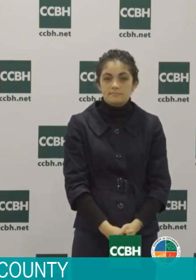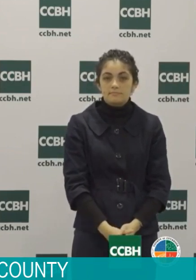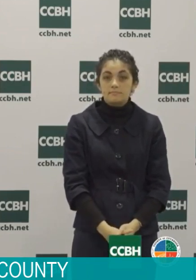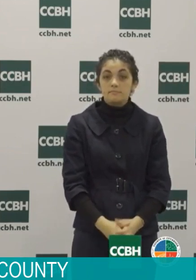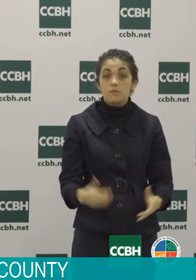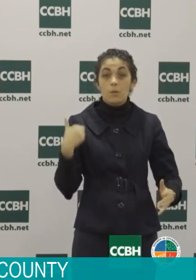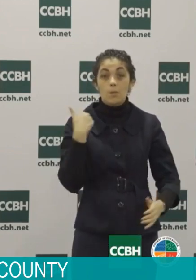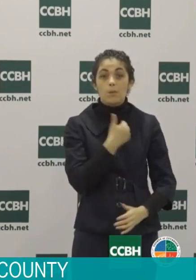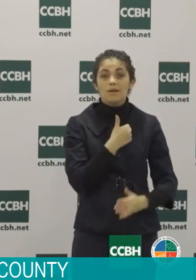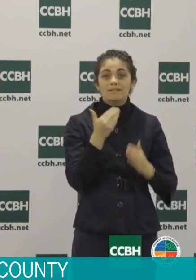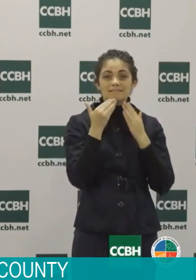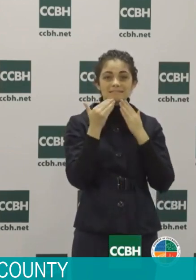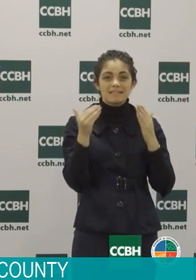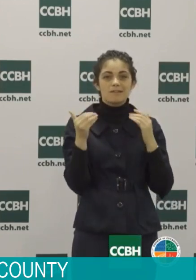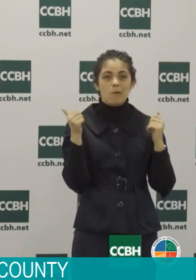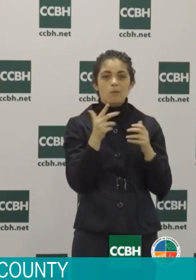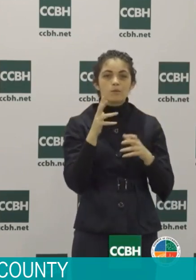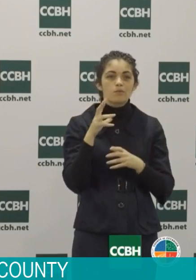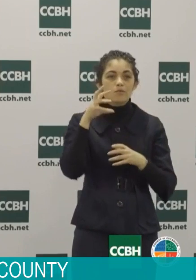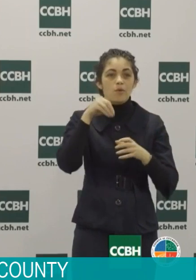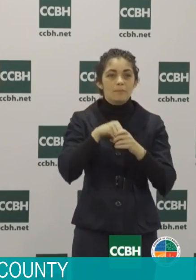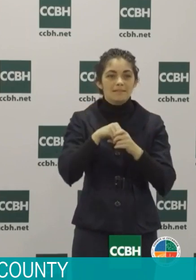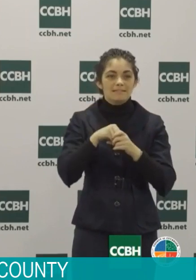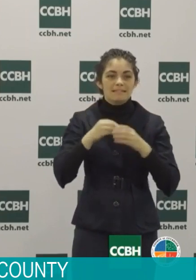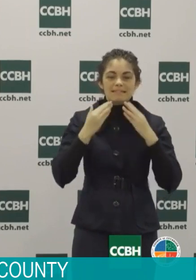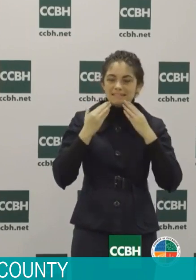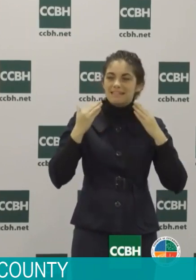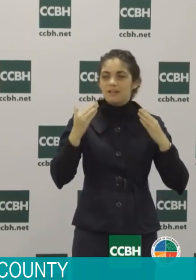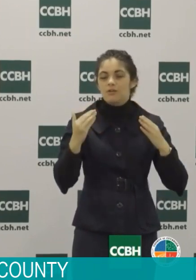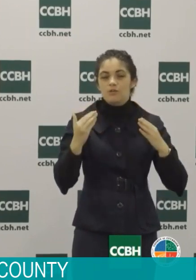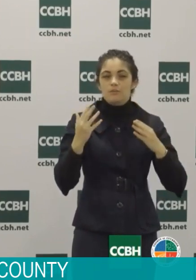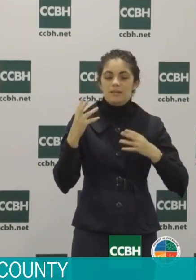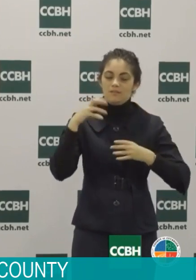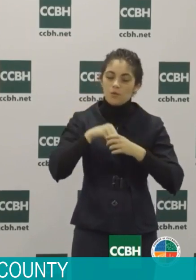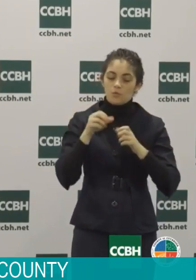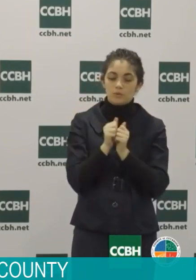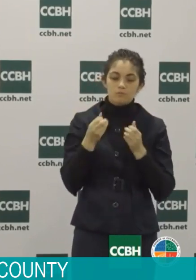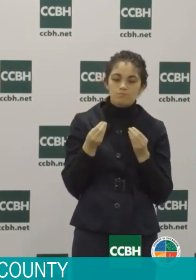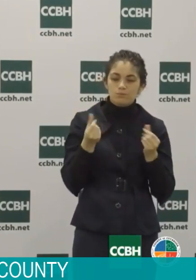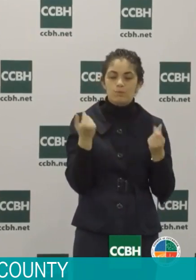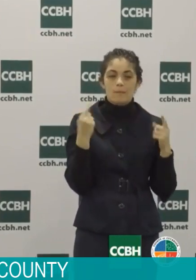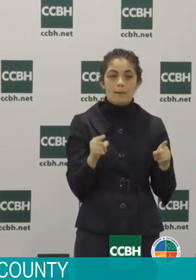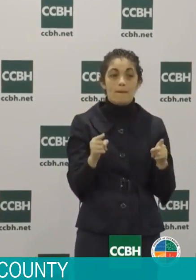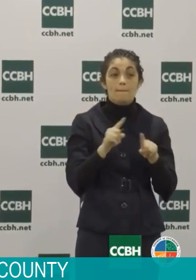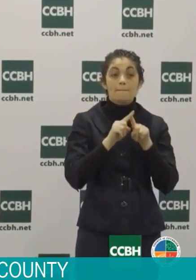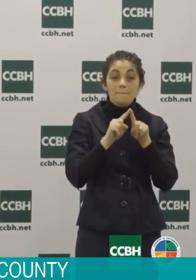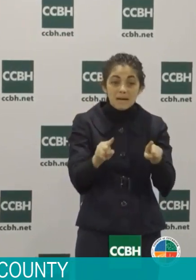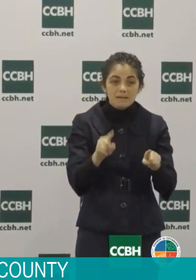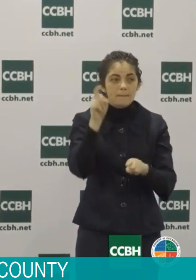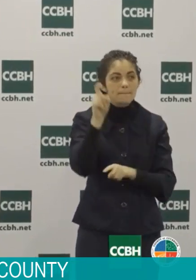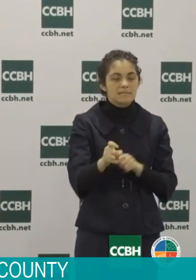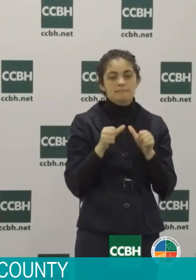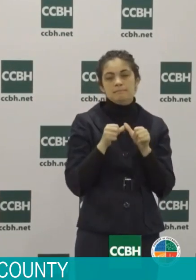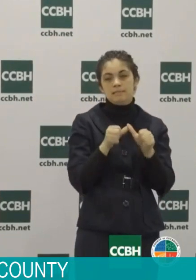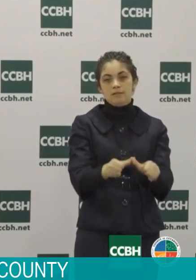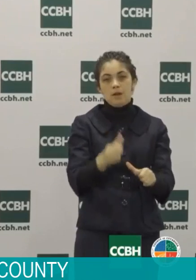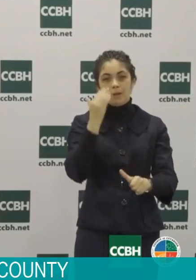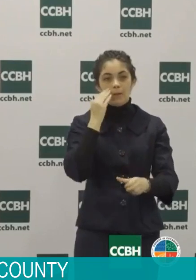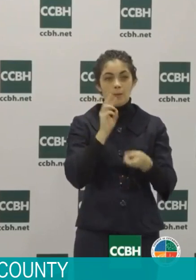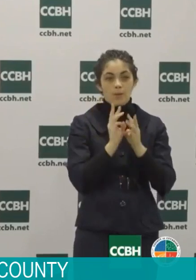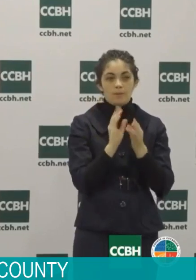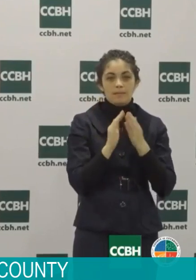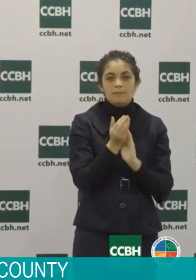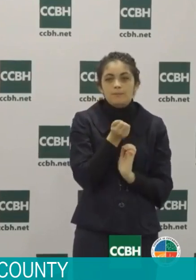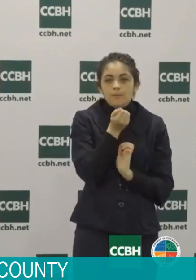And so we appreciate your participation and thank you for being part of the solution. But let's continue this. I know the weather is getting